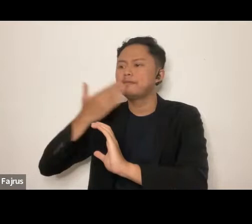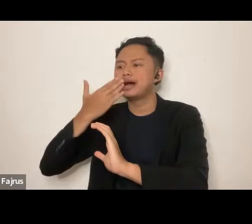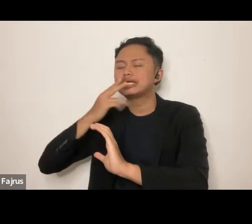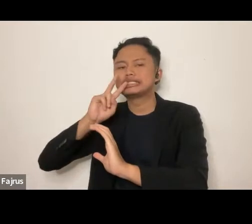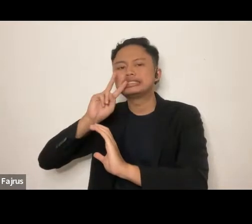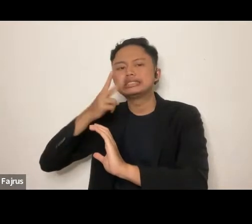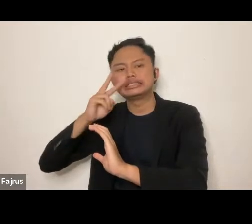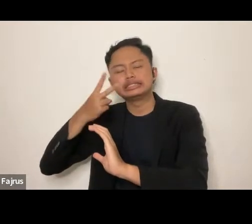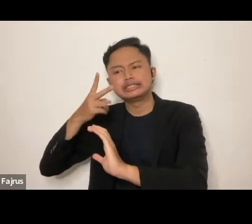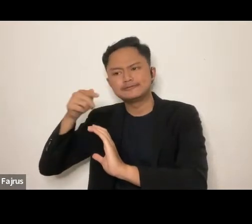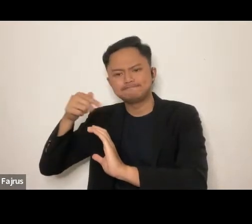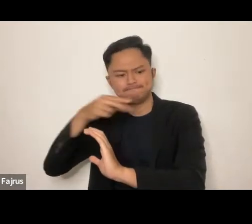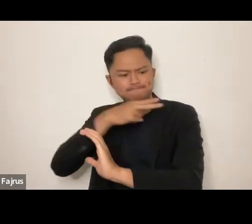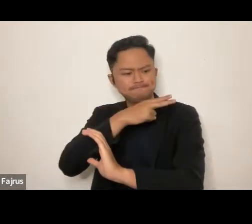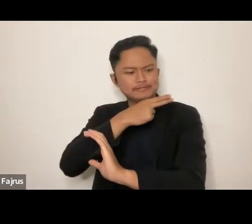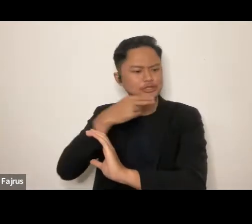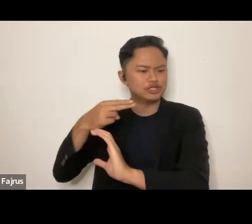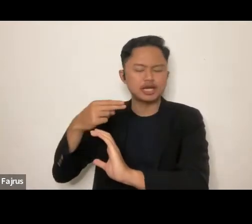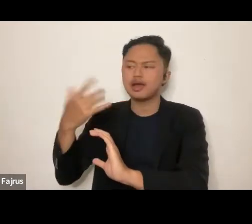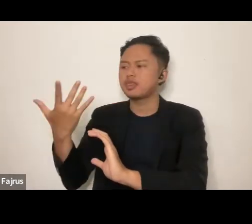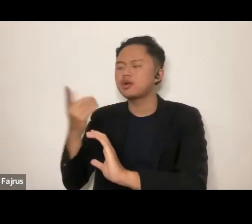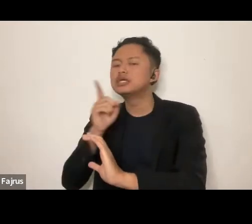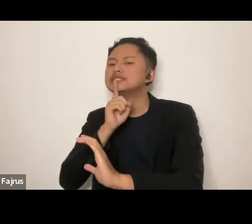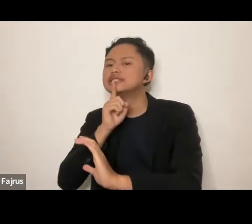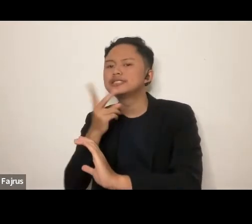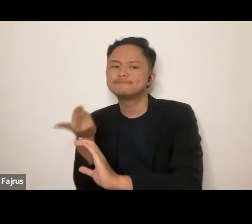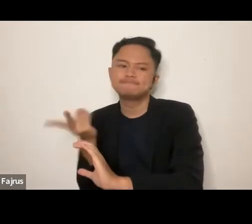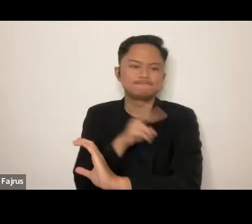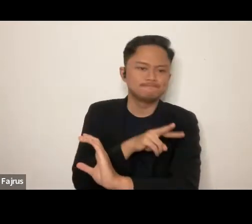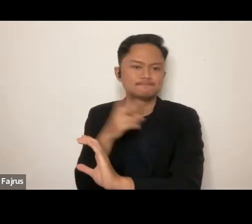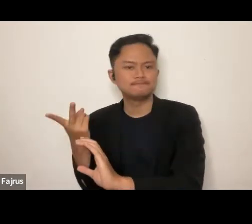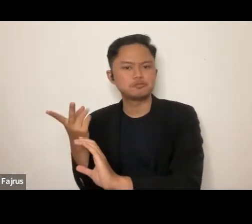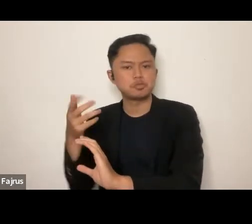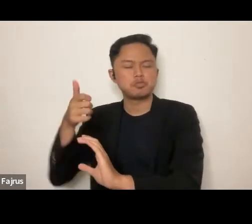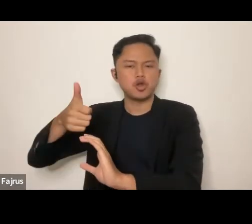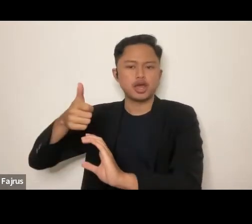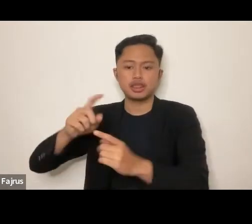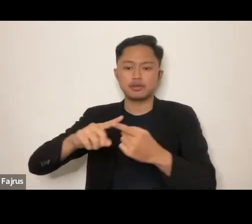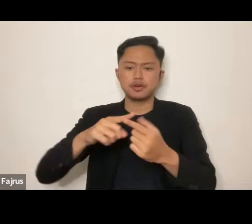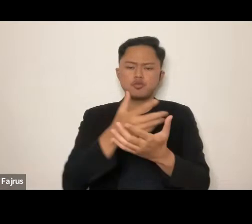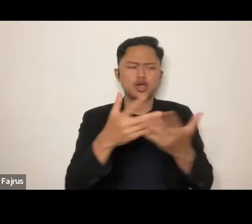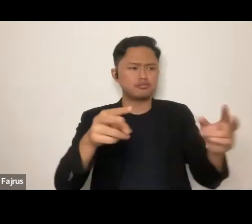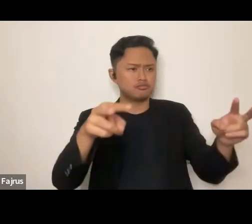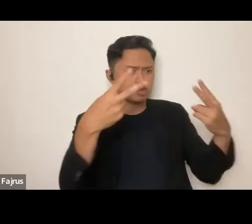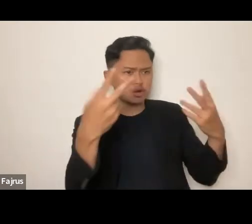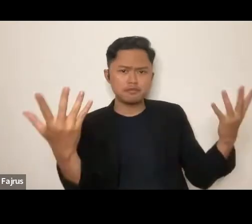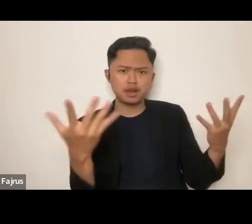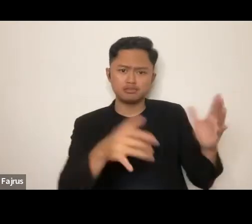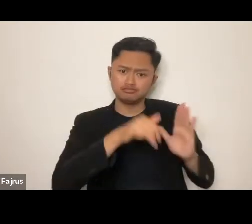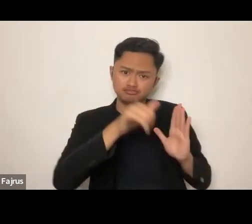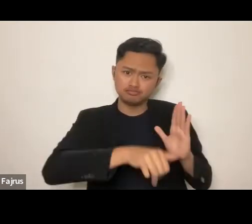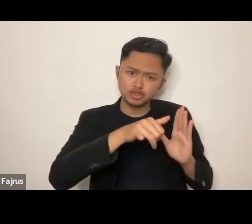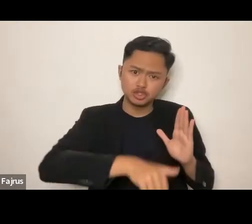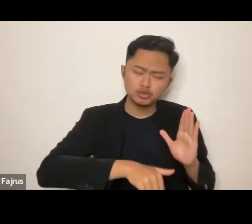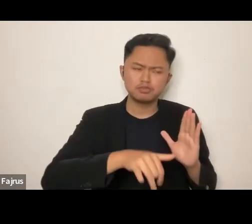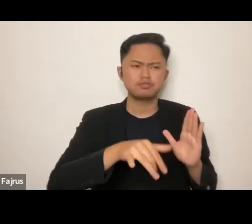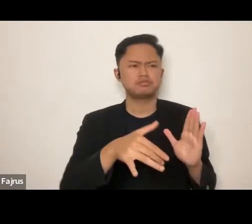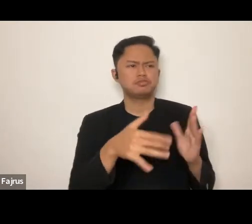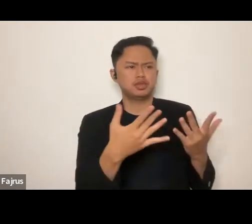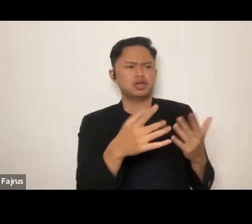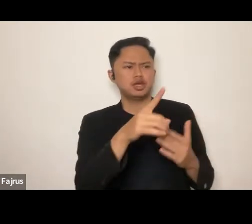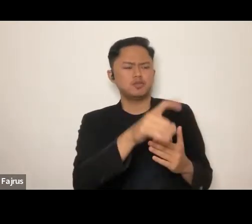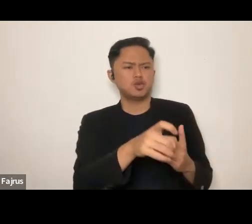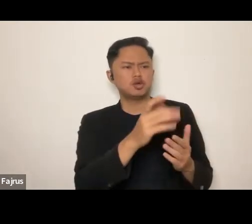Please choose English or Indonesia. And for all of you who watch via YouTube, and if you need